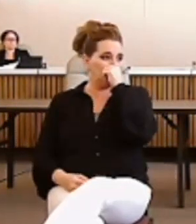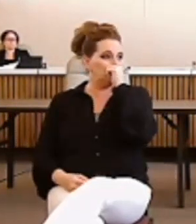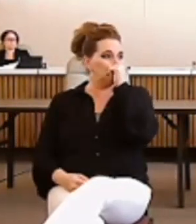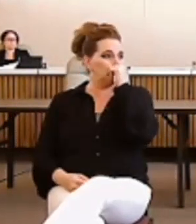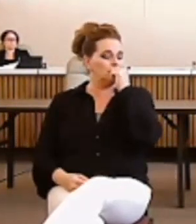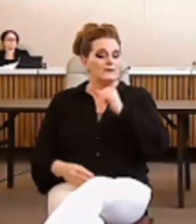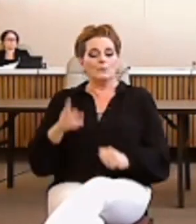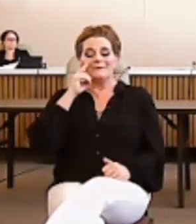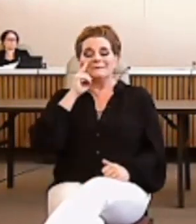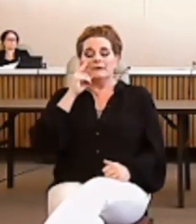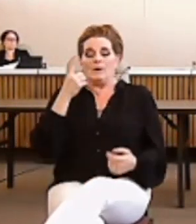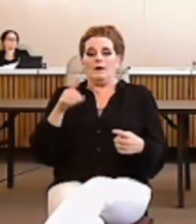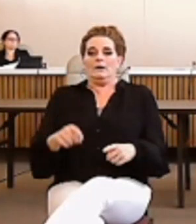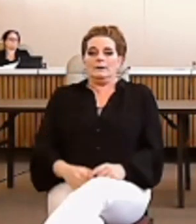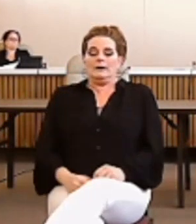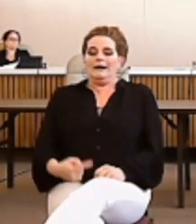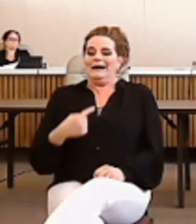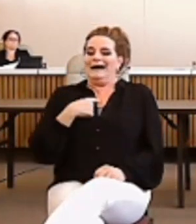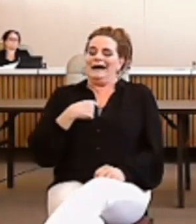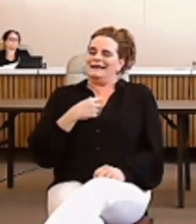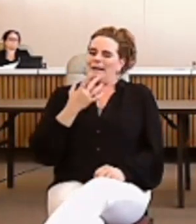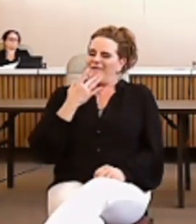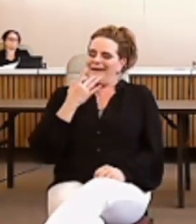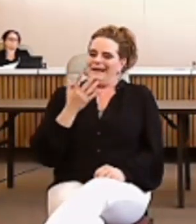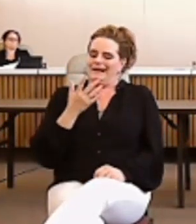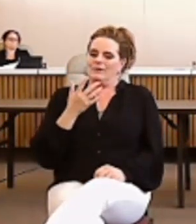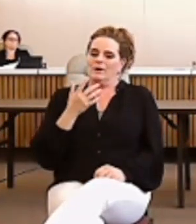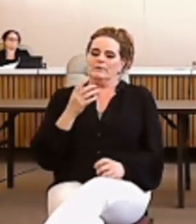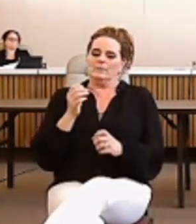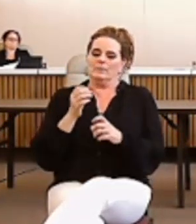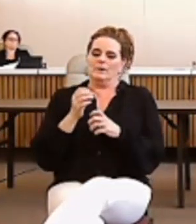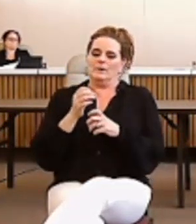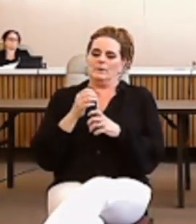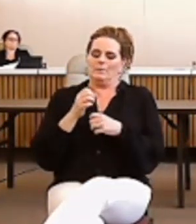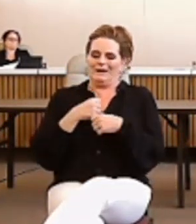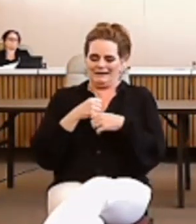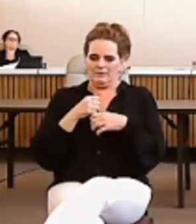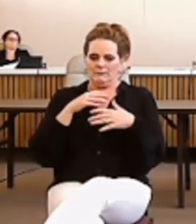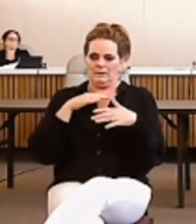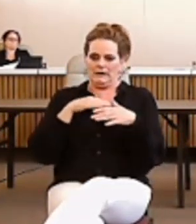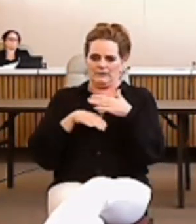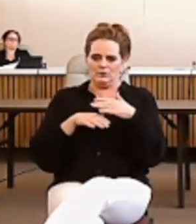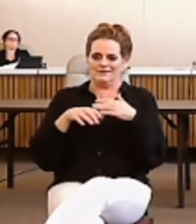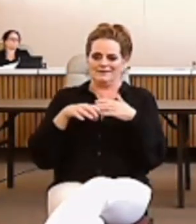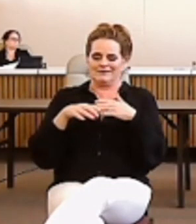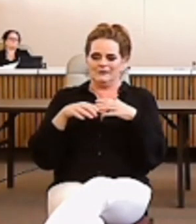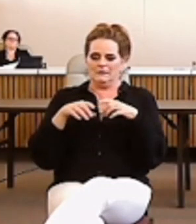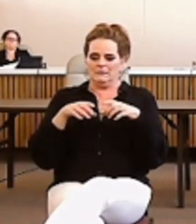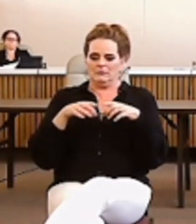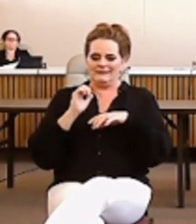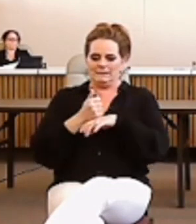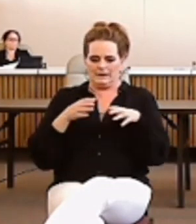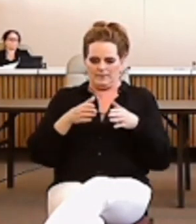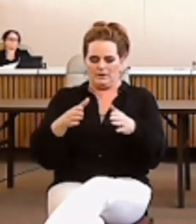we'll see what happens. I'm not a fan of bringing the entrance out through that sliver, because that